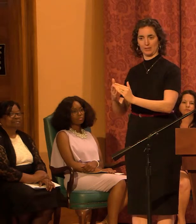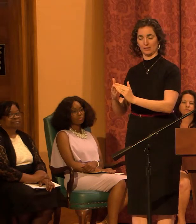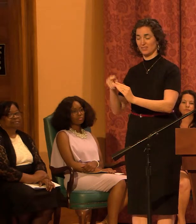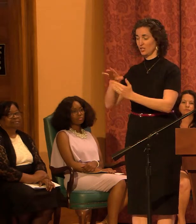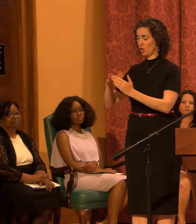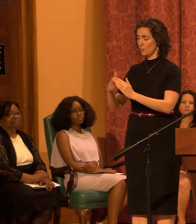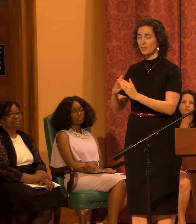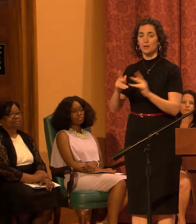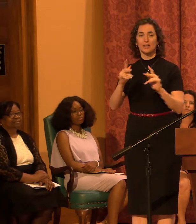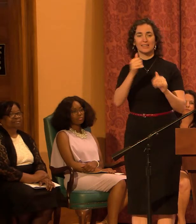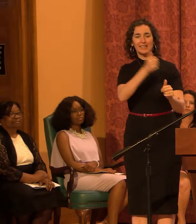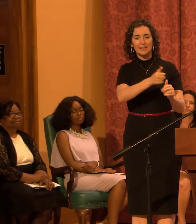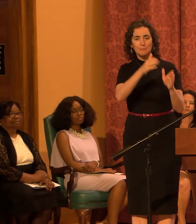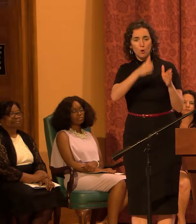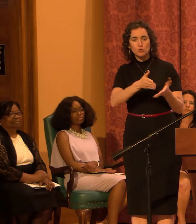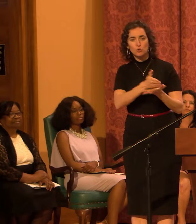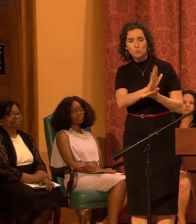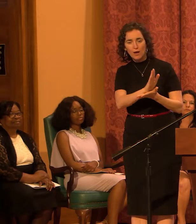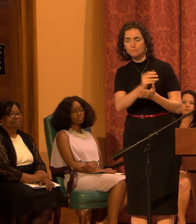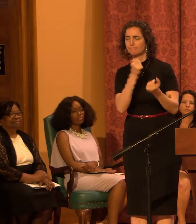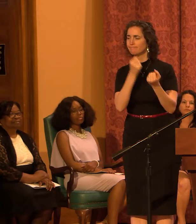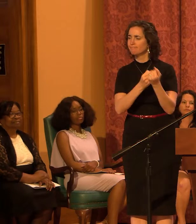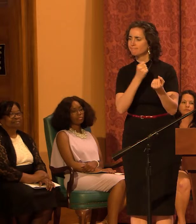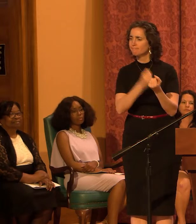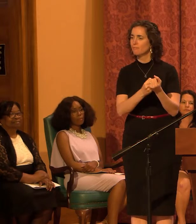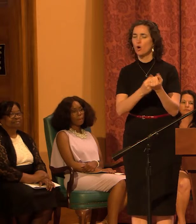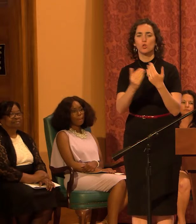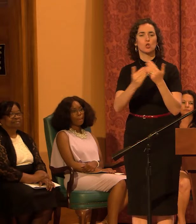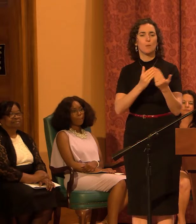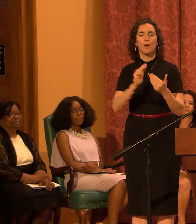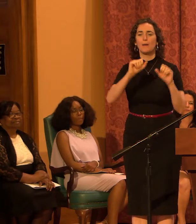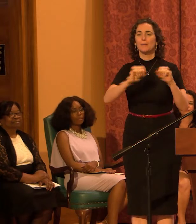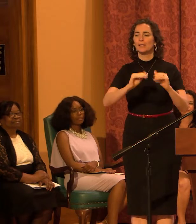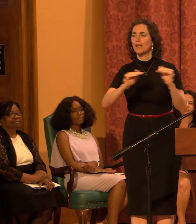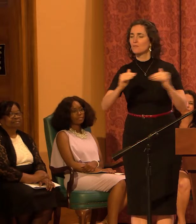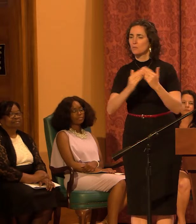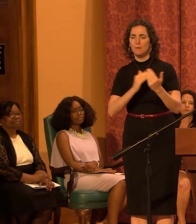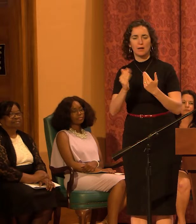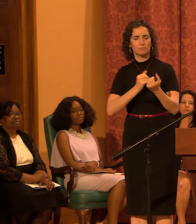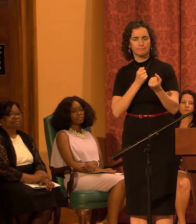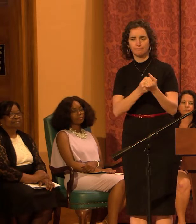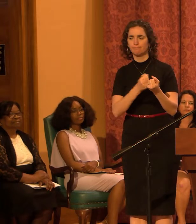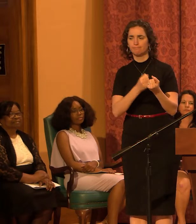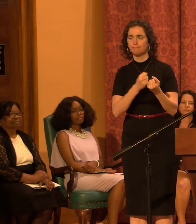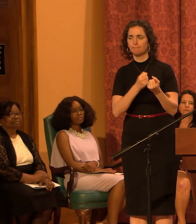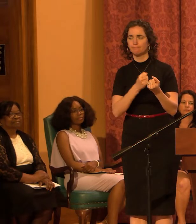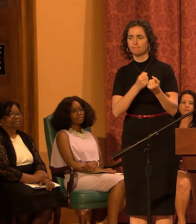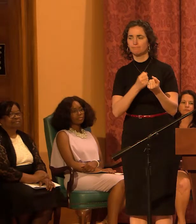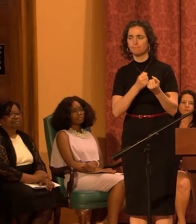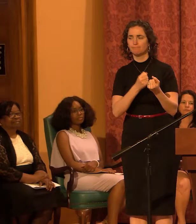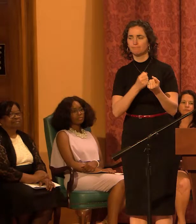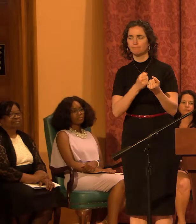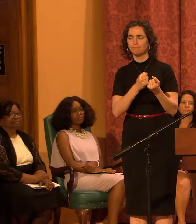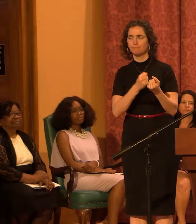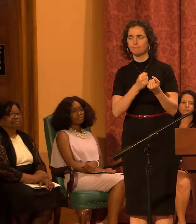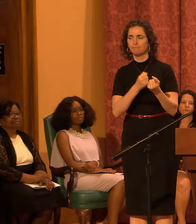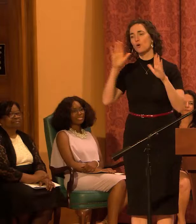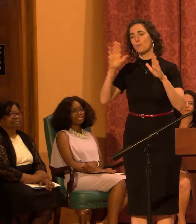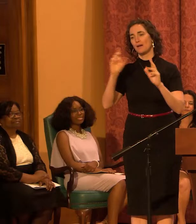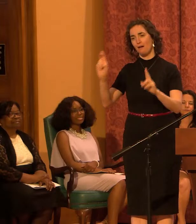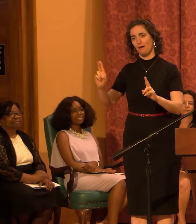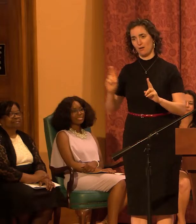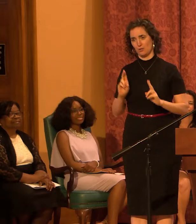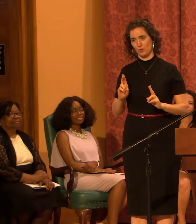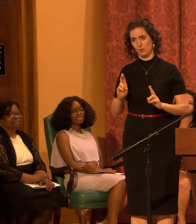the rights of every individual, regardless of ability. Once again, thank you all for this incredible